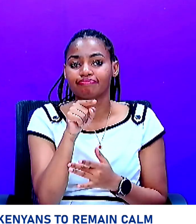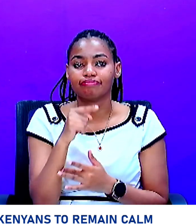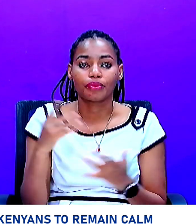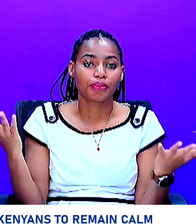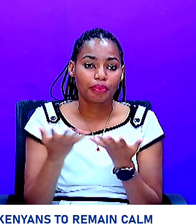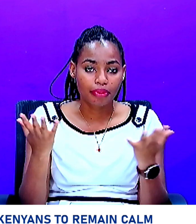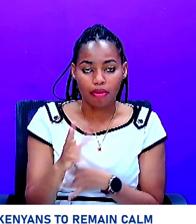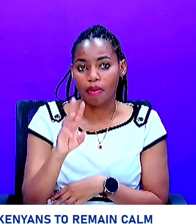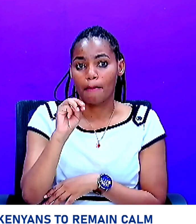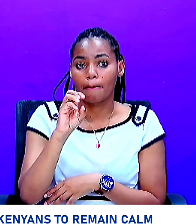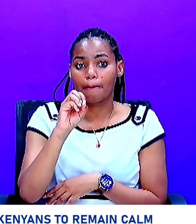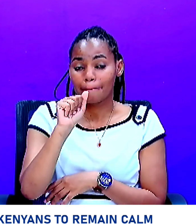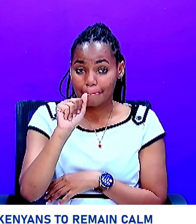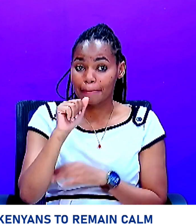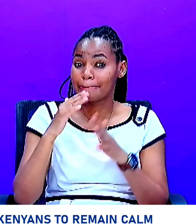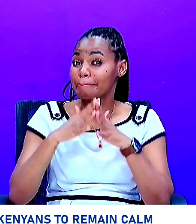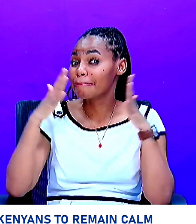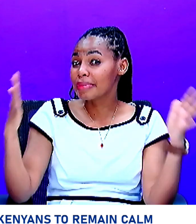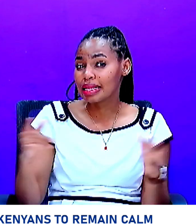major NATO allied status.